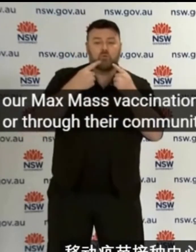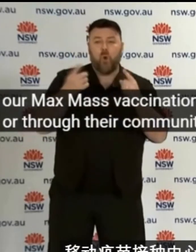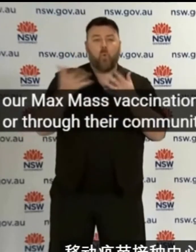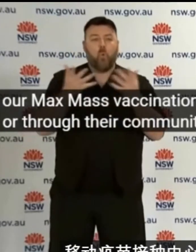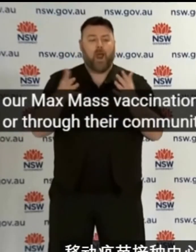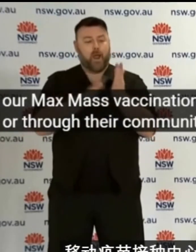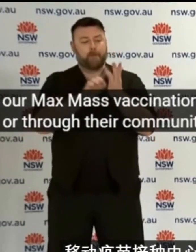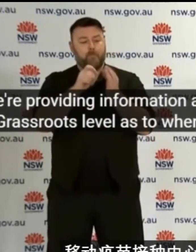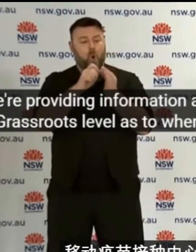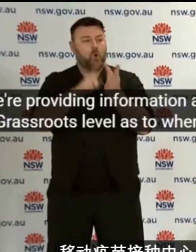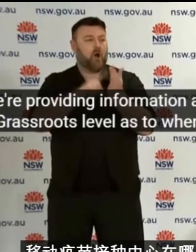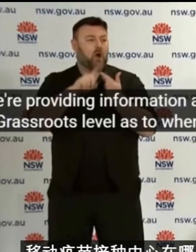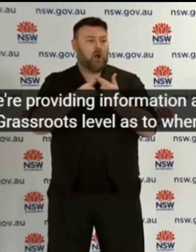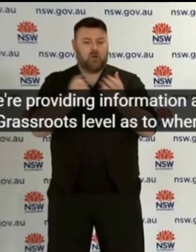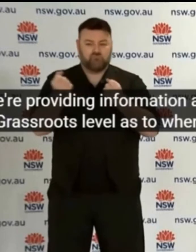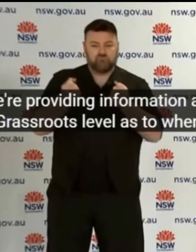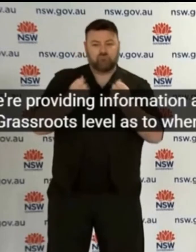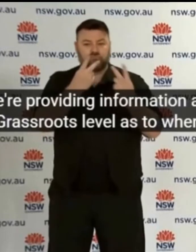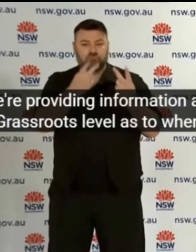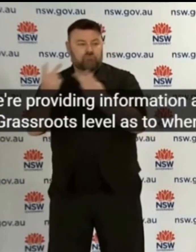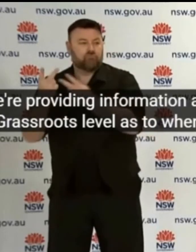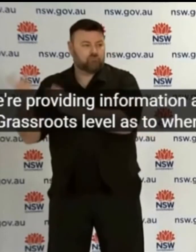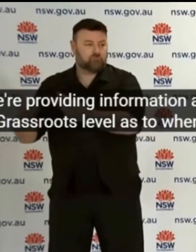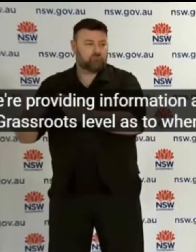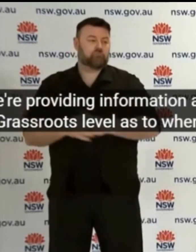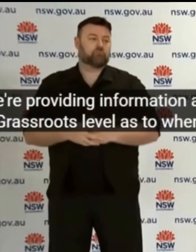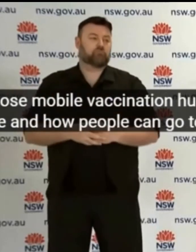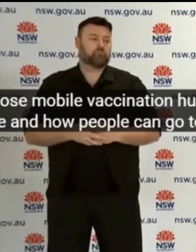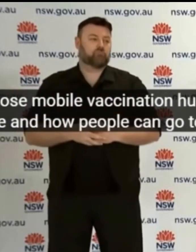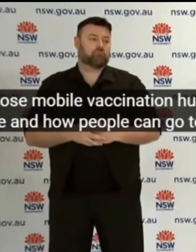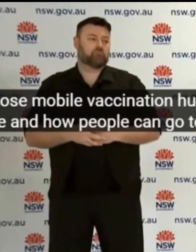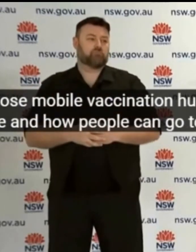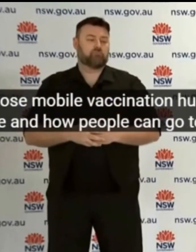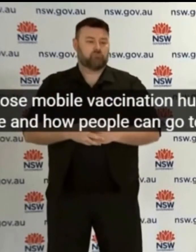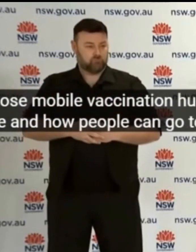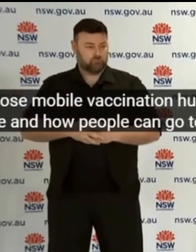and how people can go to a trusted place they've been to many times in order to get the vaccination.